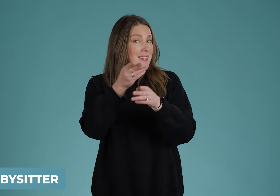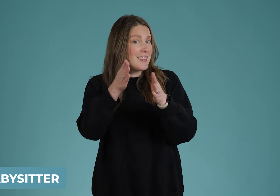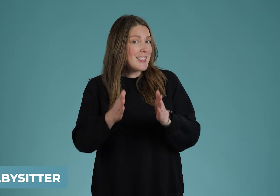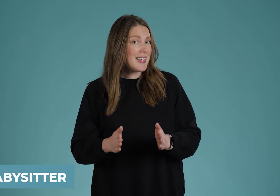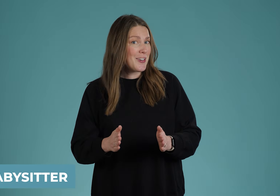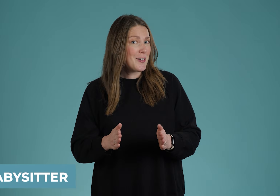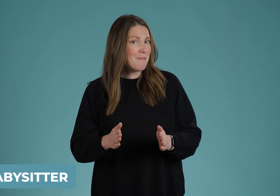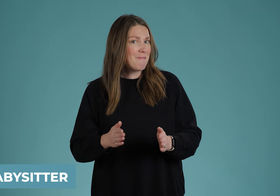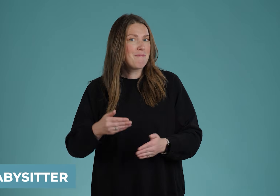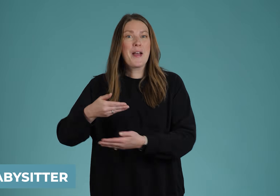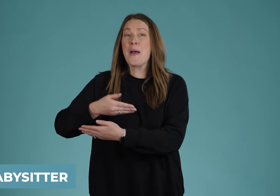Babysitter.